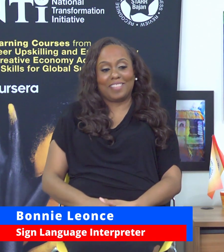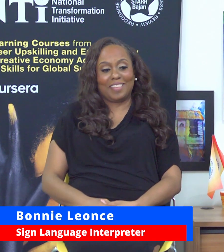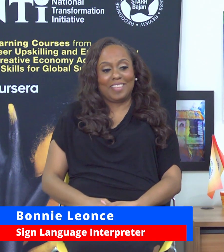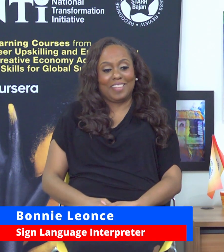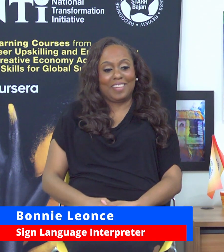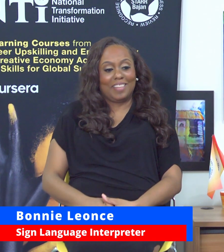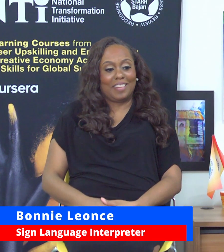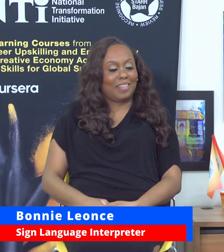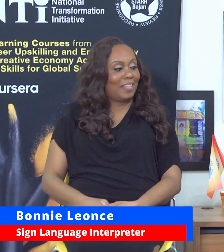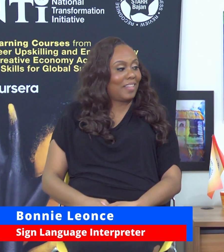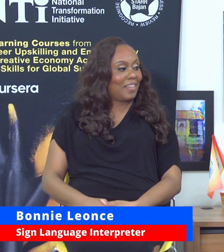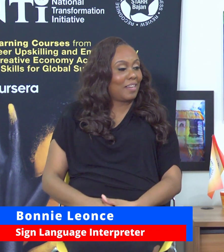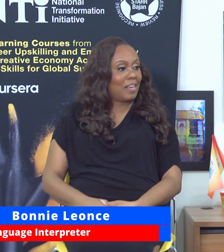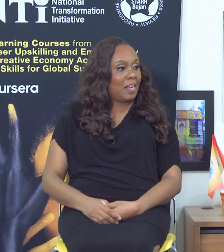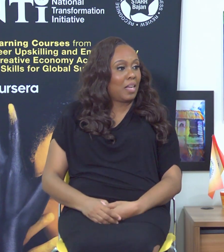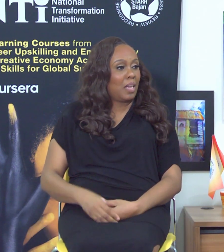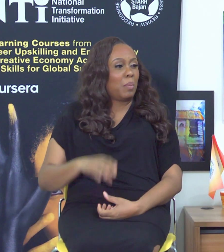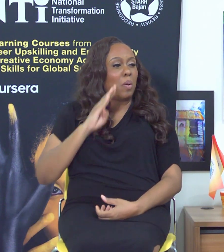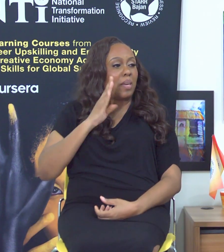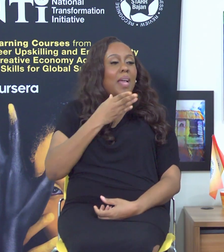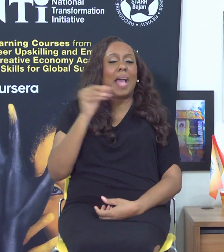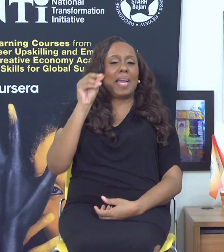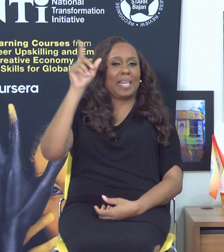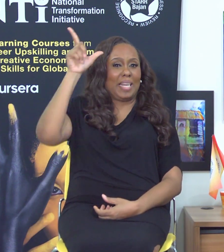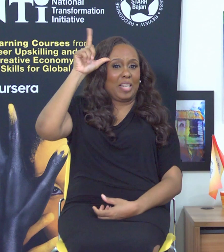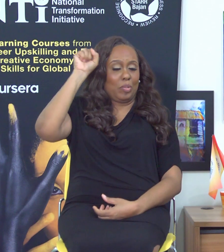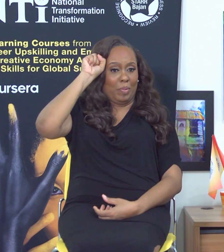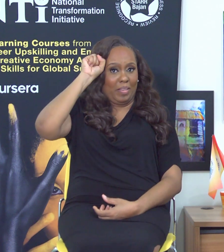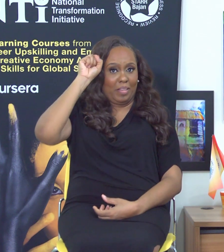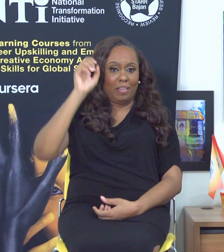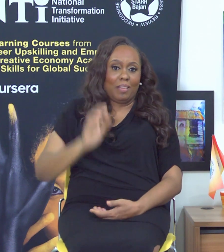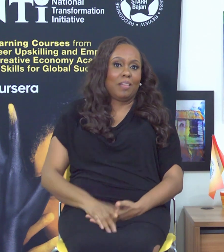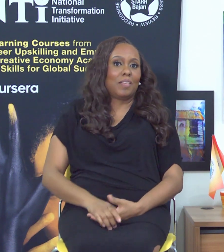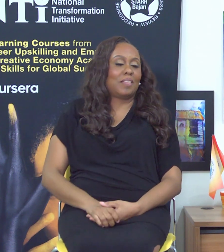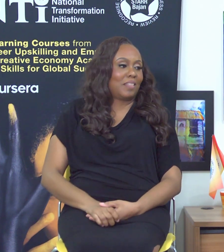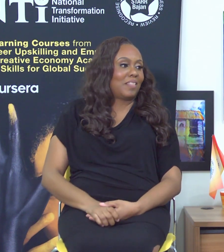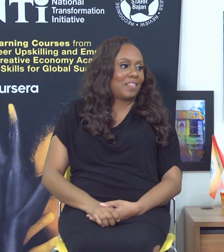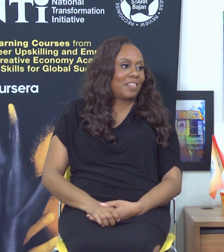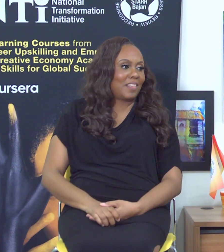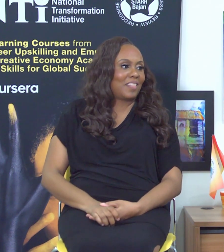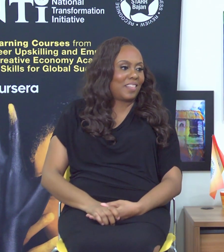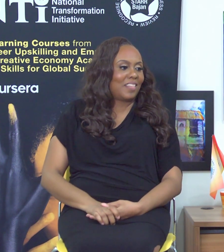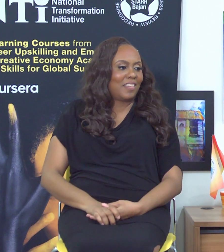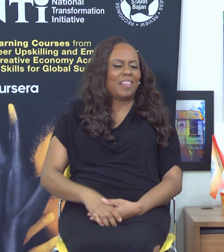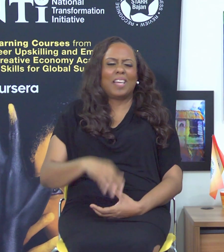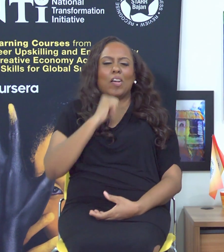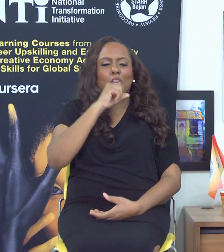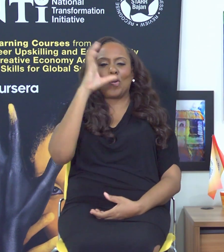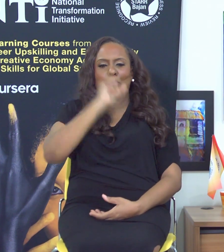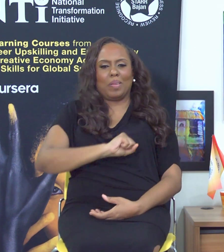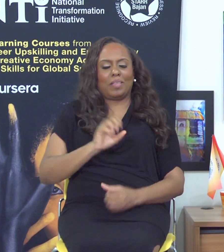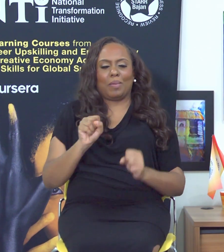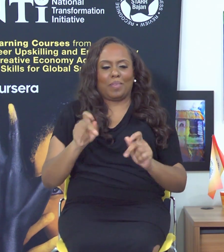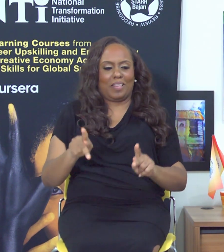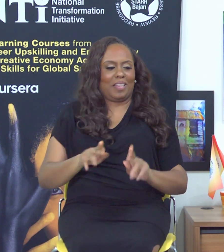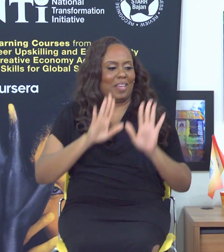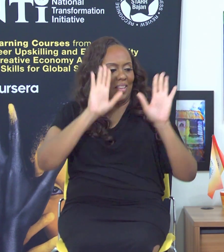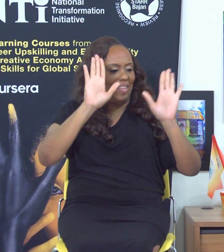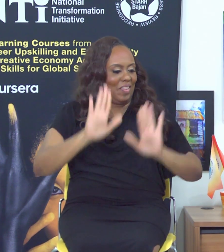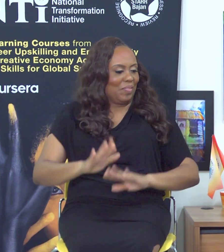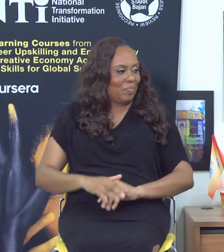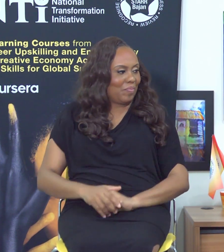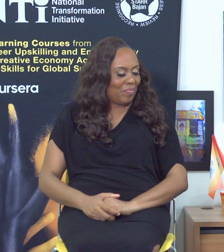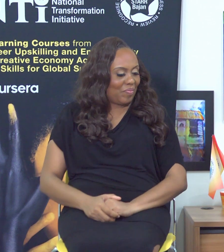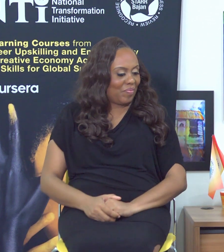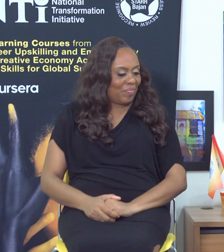Yeah. Simple. That's the opportunity clicks. that we would not miss. Right, exactly. We will not miss this opportunity. Great, glad to